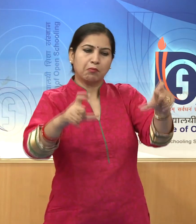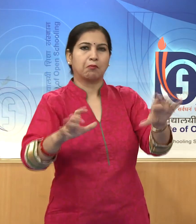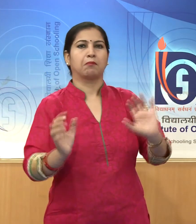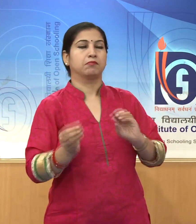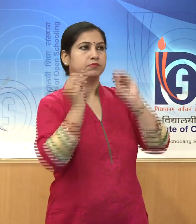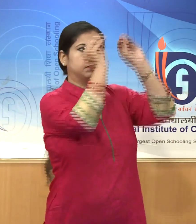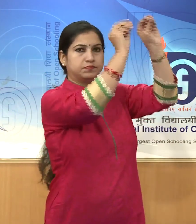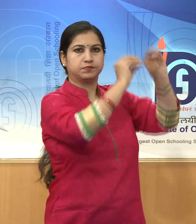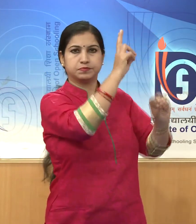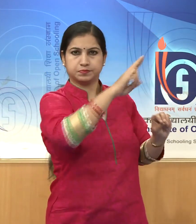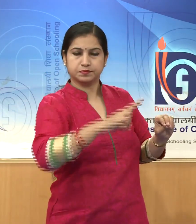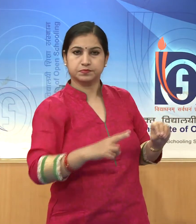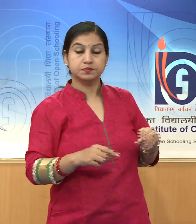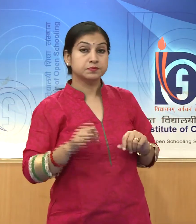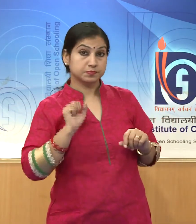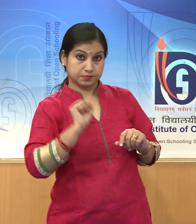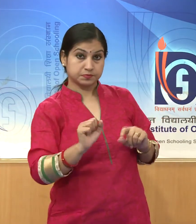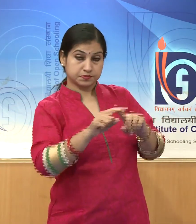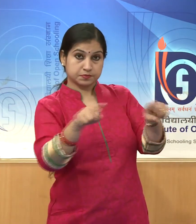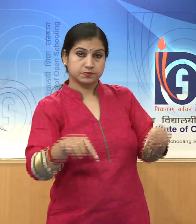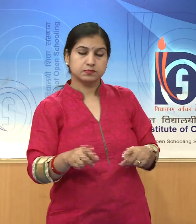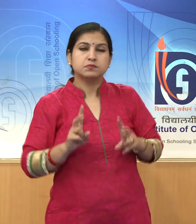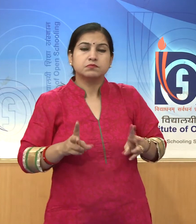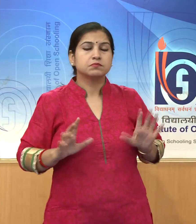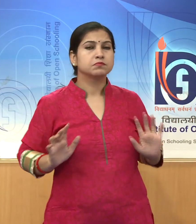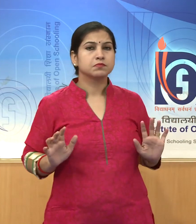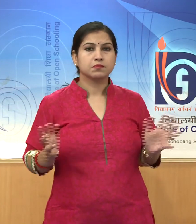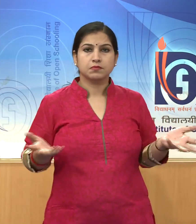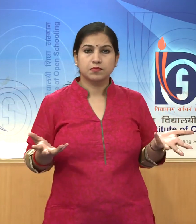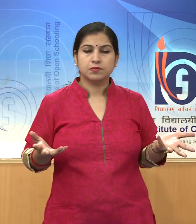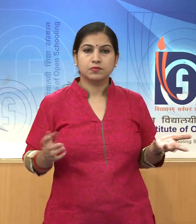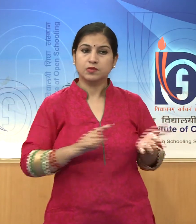His cityscapes generally